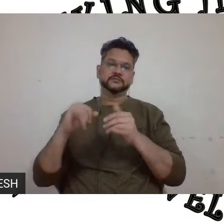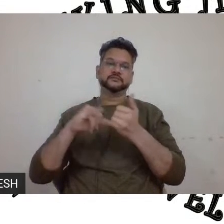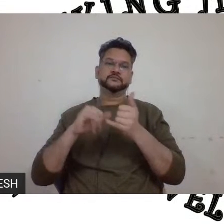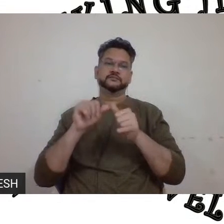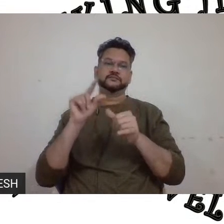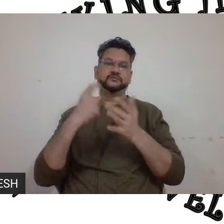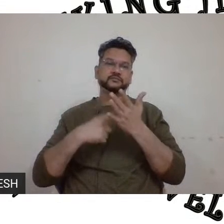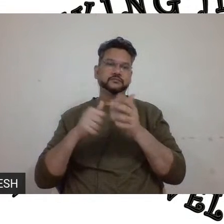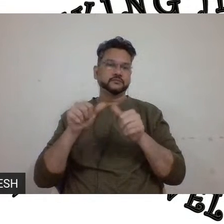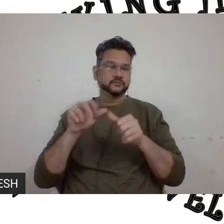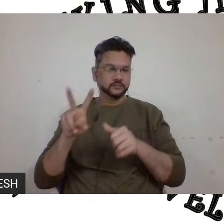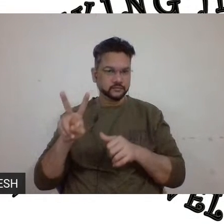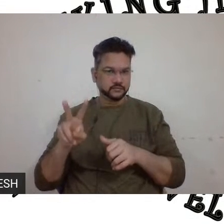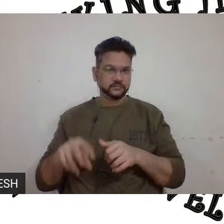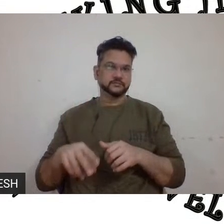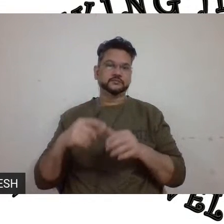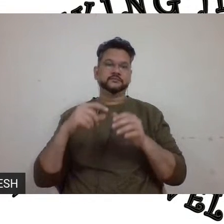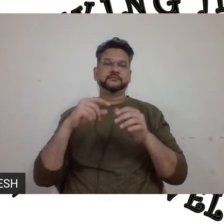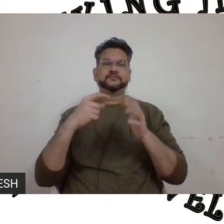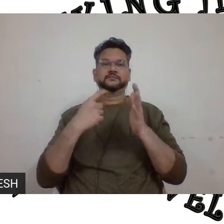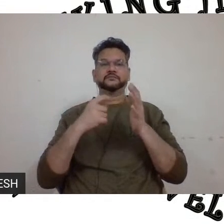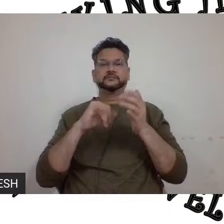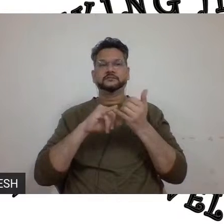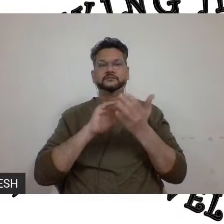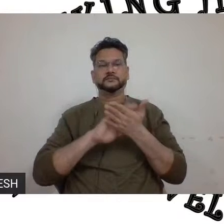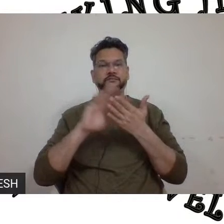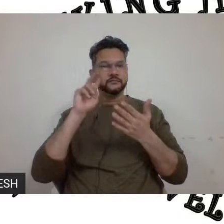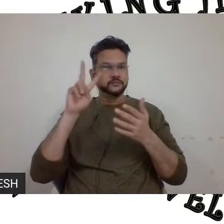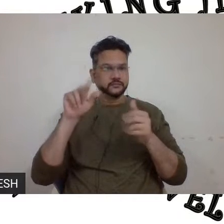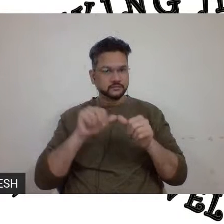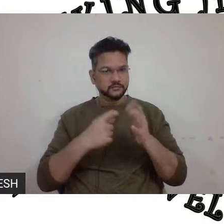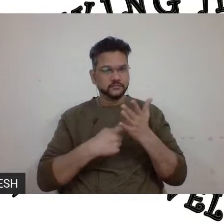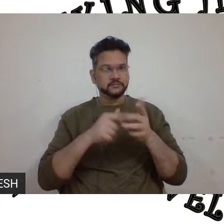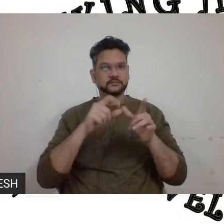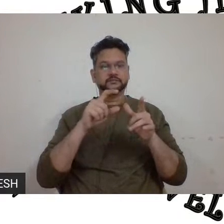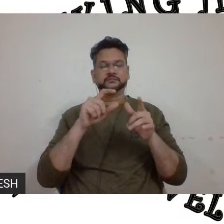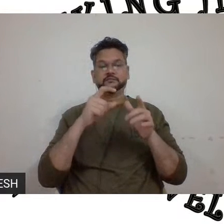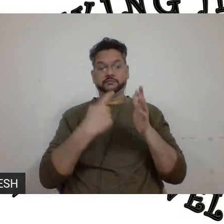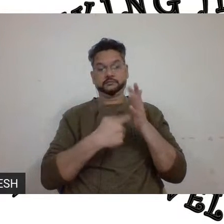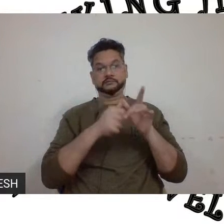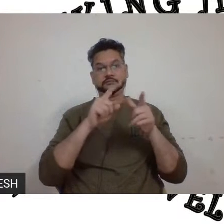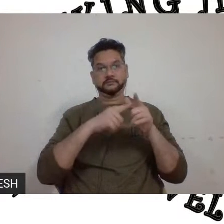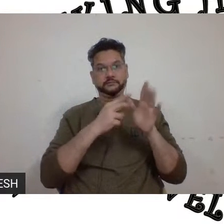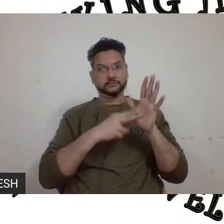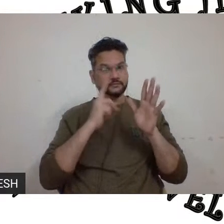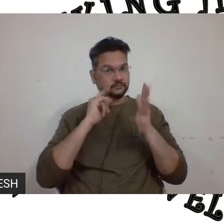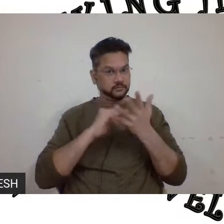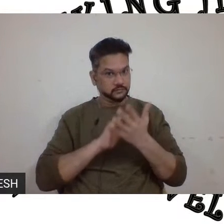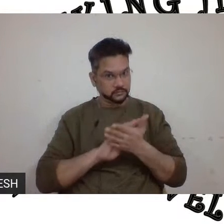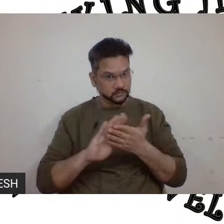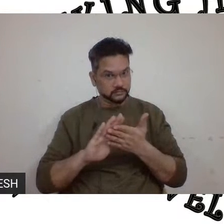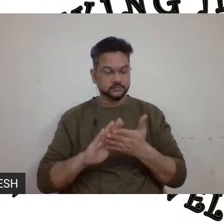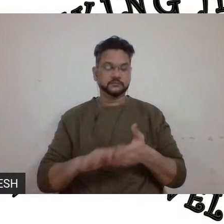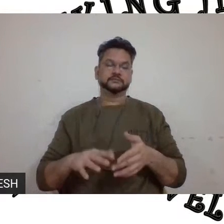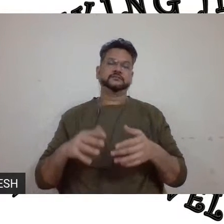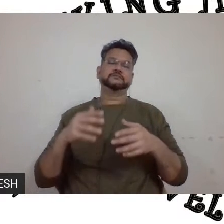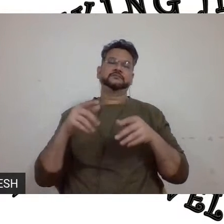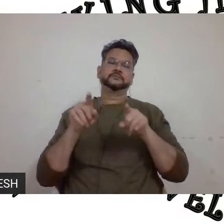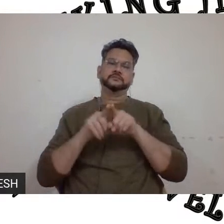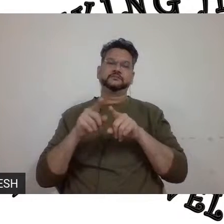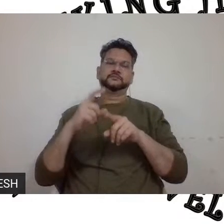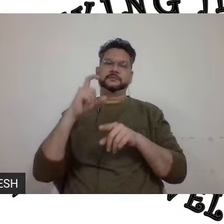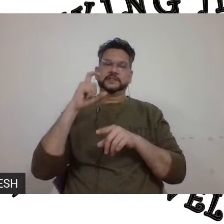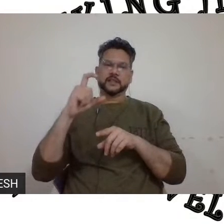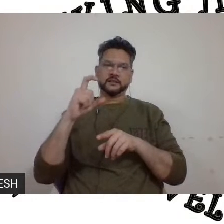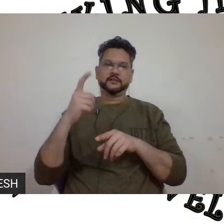Mr. Chaitanya and Mr. Rahul ji. We also like to express our deep sense of appreciation for Speaking